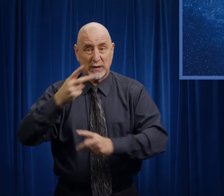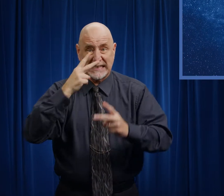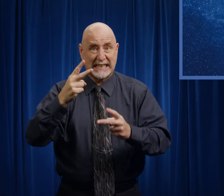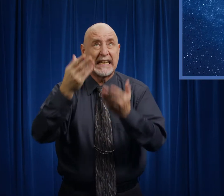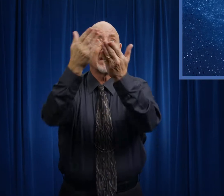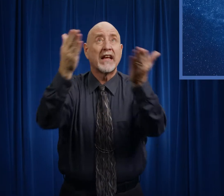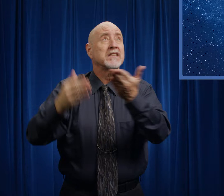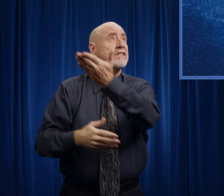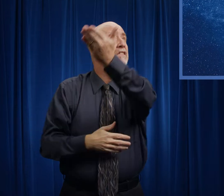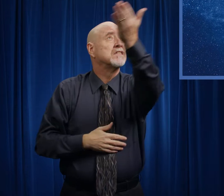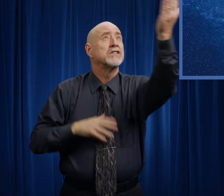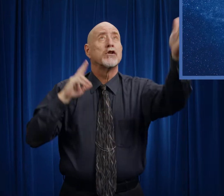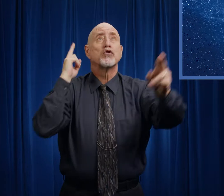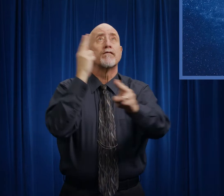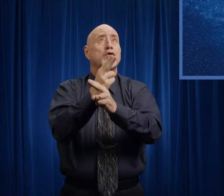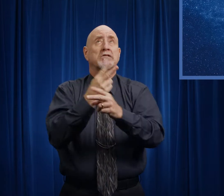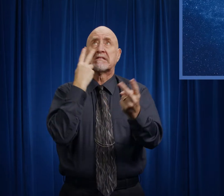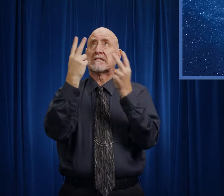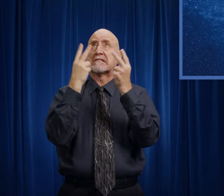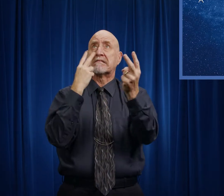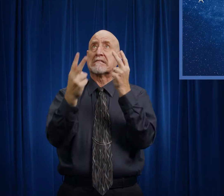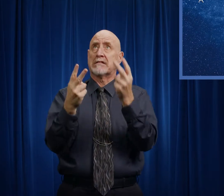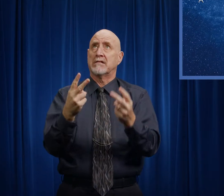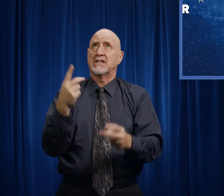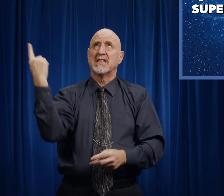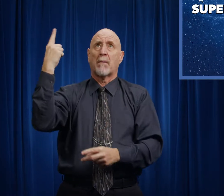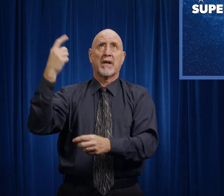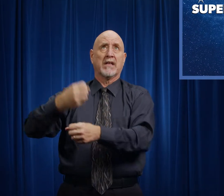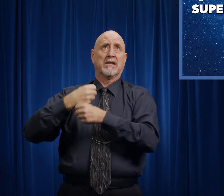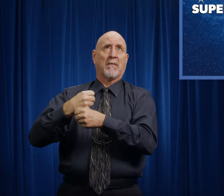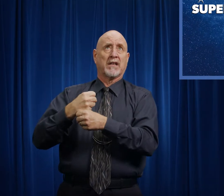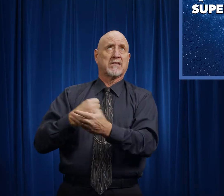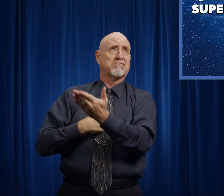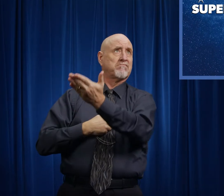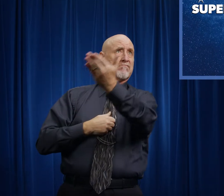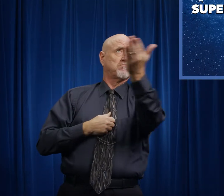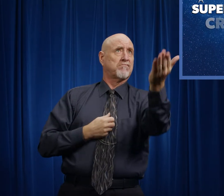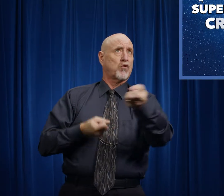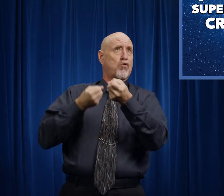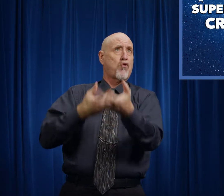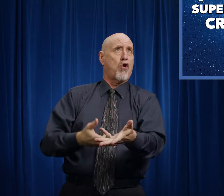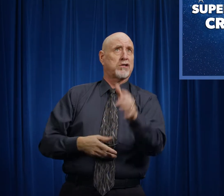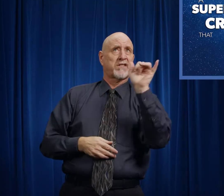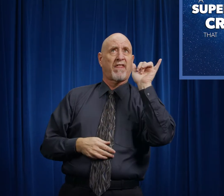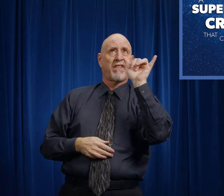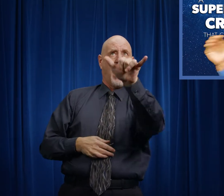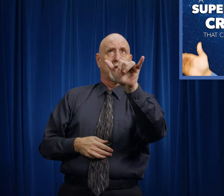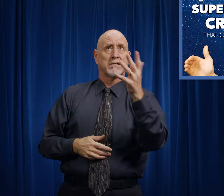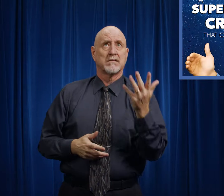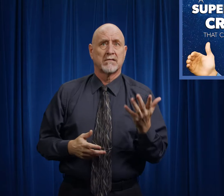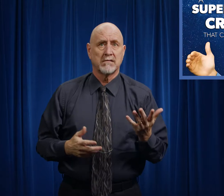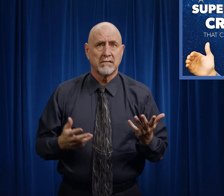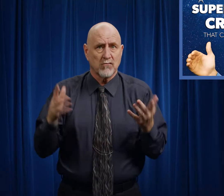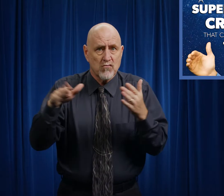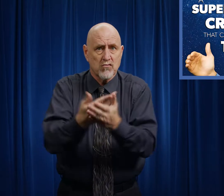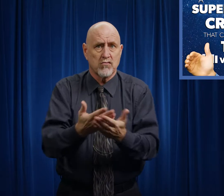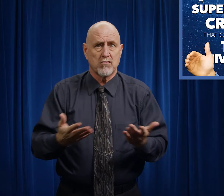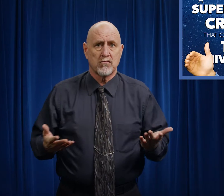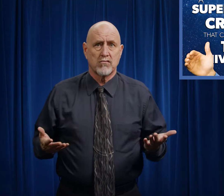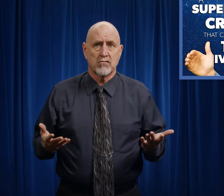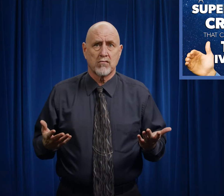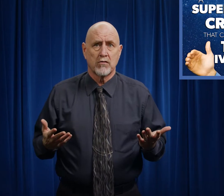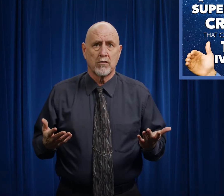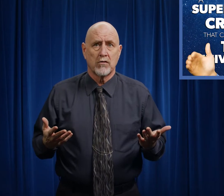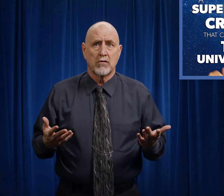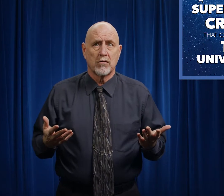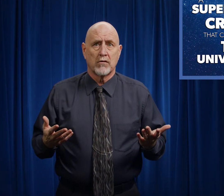the material effect of the universe, we can know that there was a supernatural creator that caused the